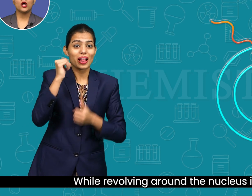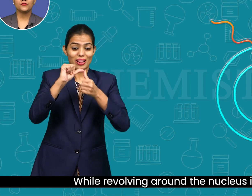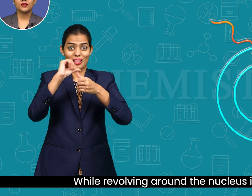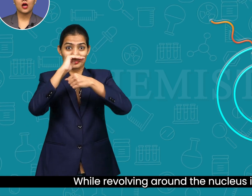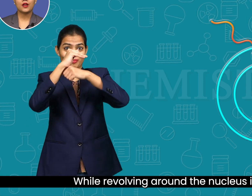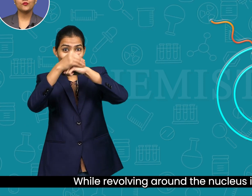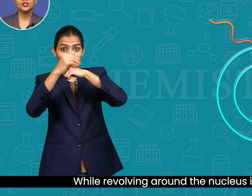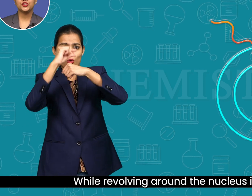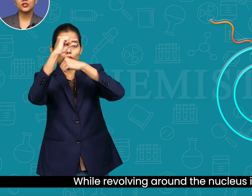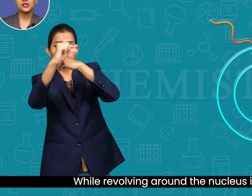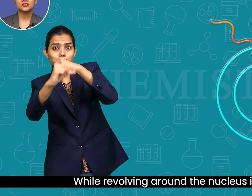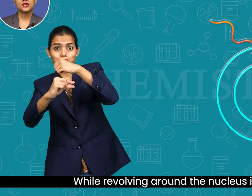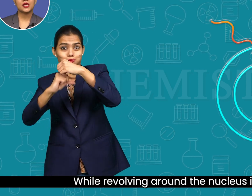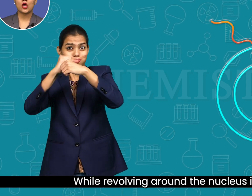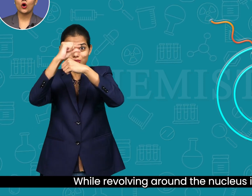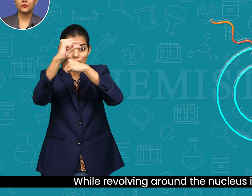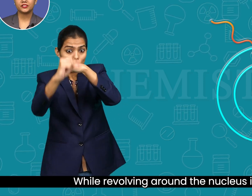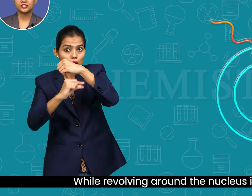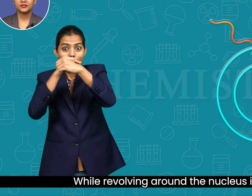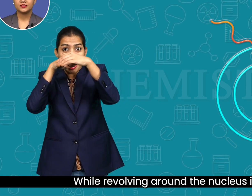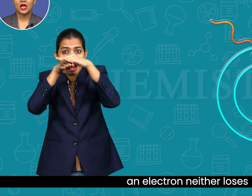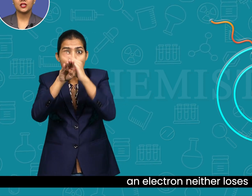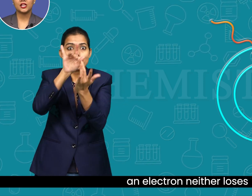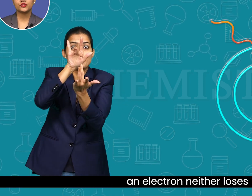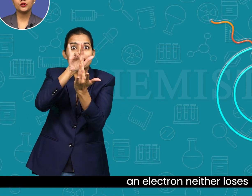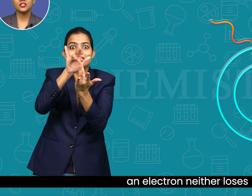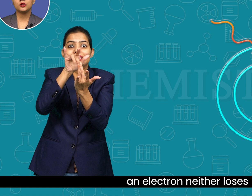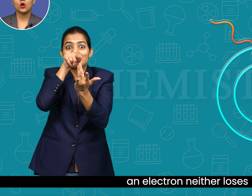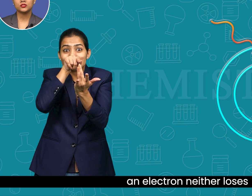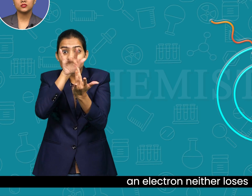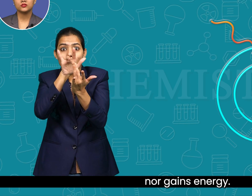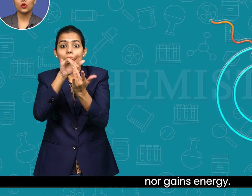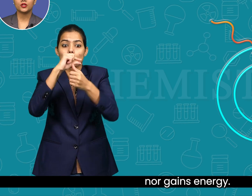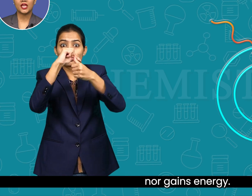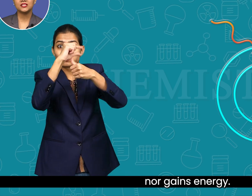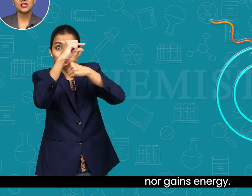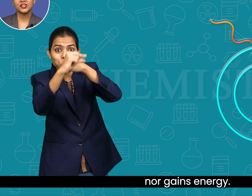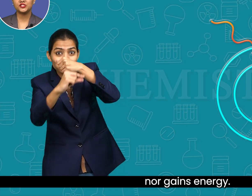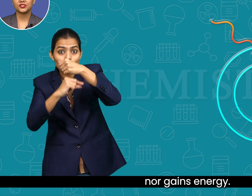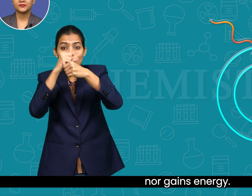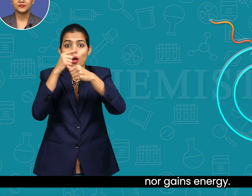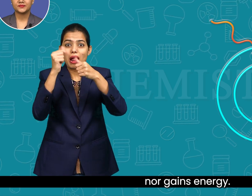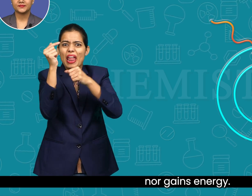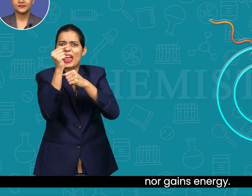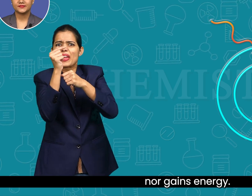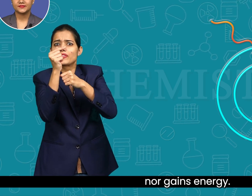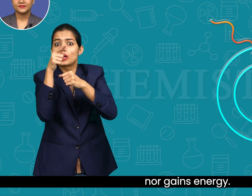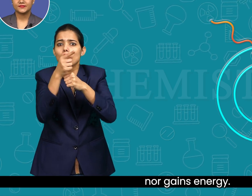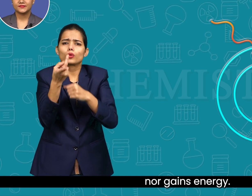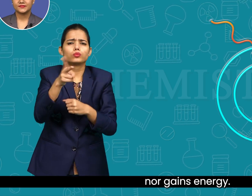While revolving around the nucleus in an orbit, an electron neither loses nor gains energy.